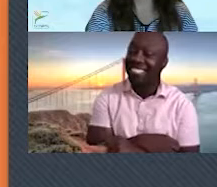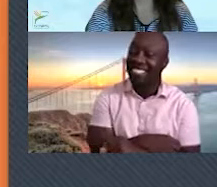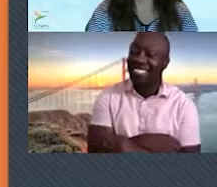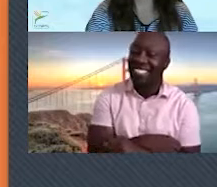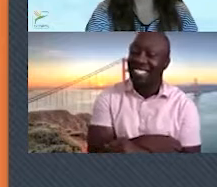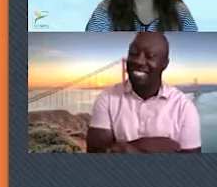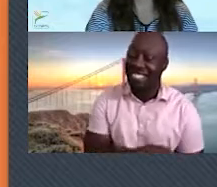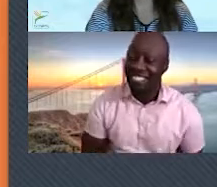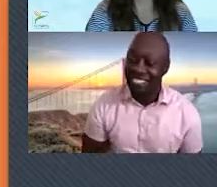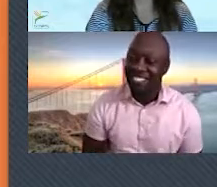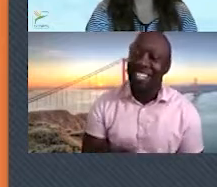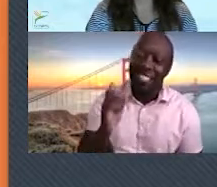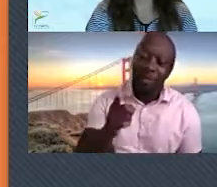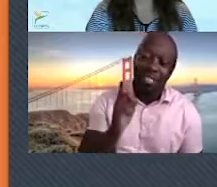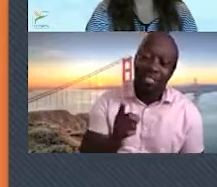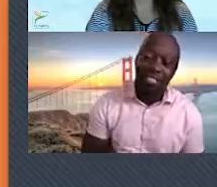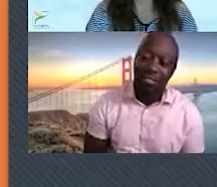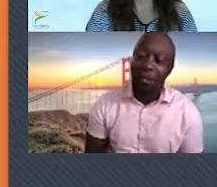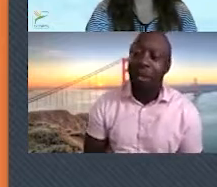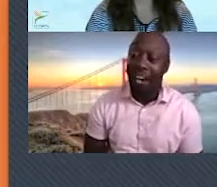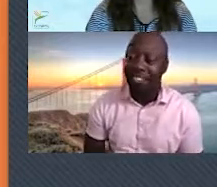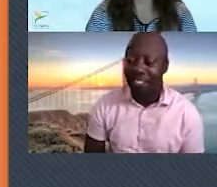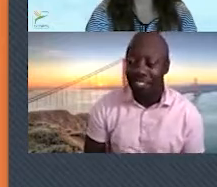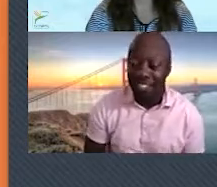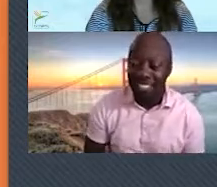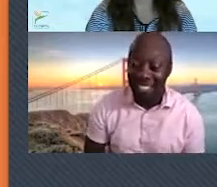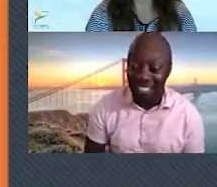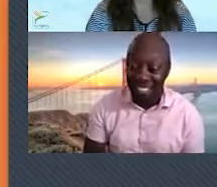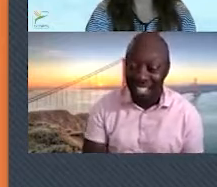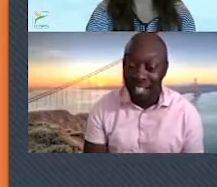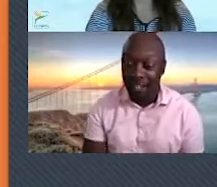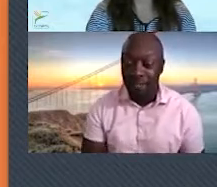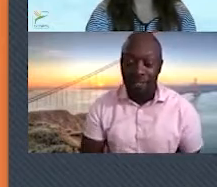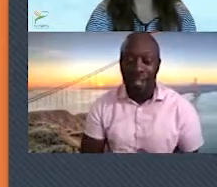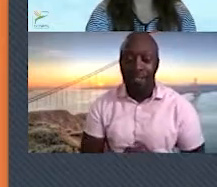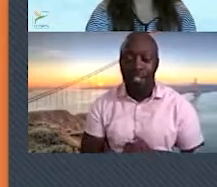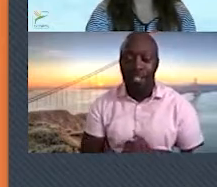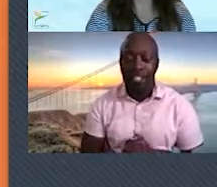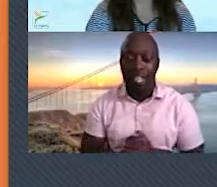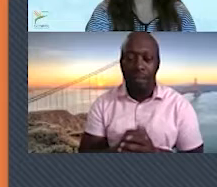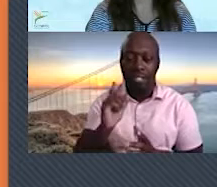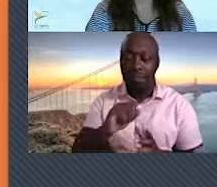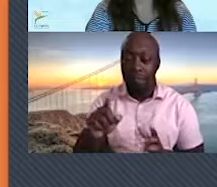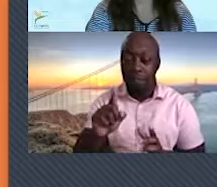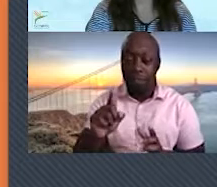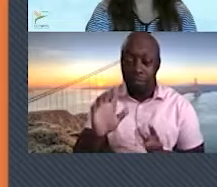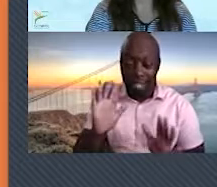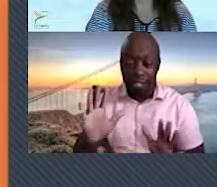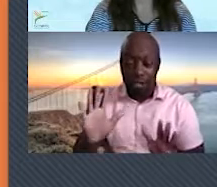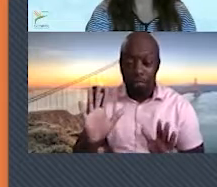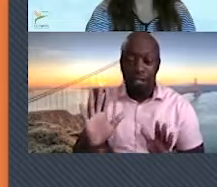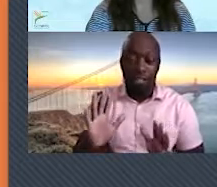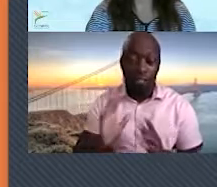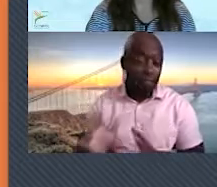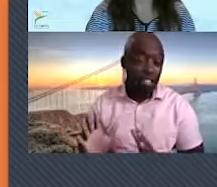years? So that's what's critical, the parents or guardians. The first 5 years, I believe a few of you might